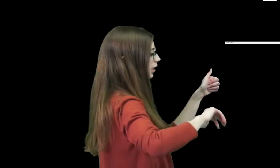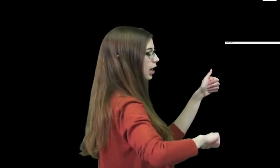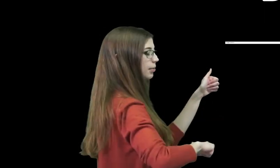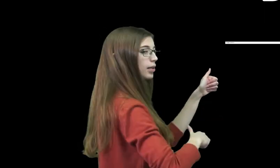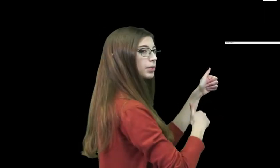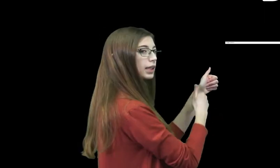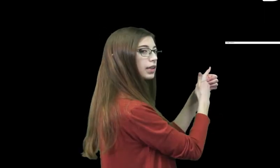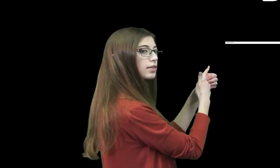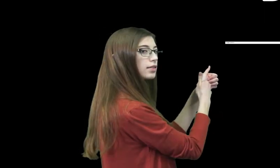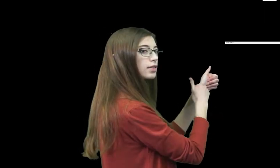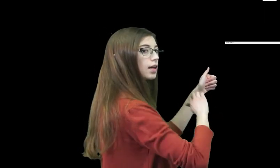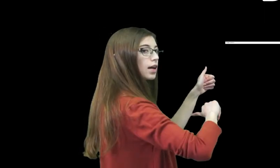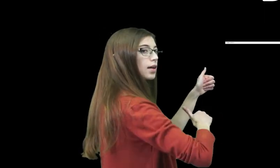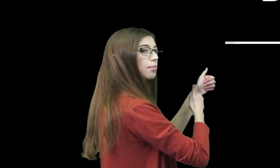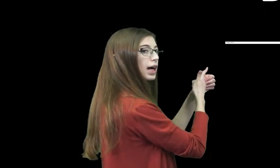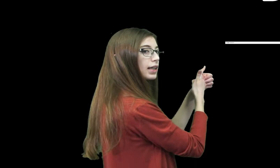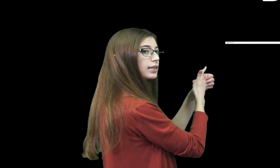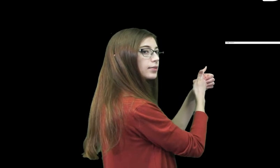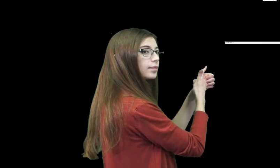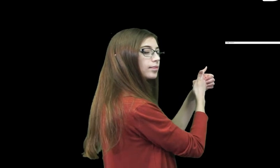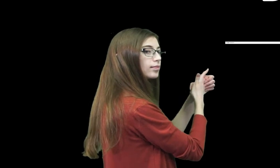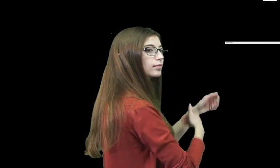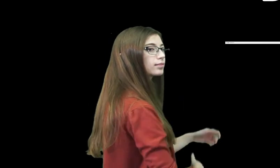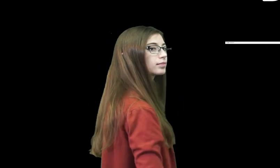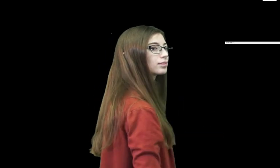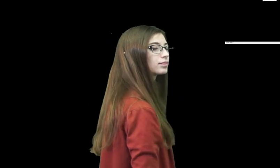come up like this, behind.